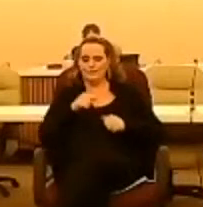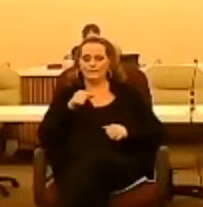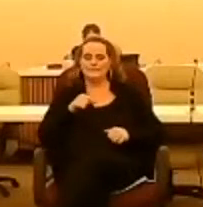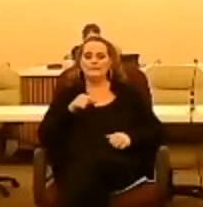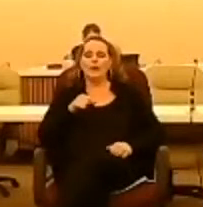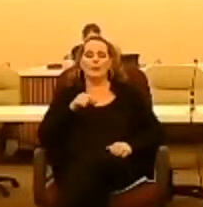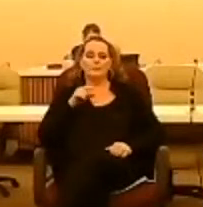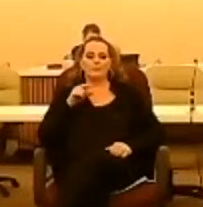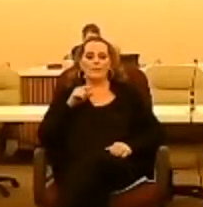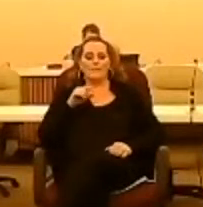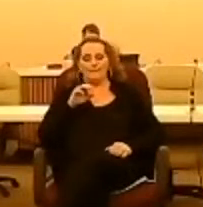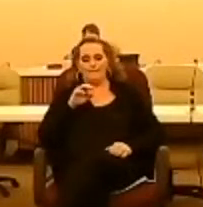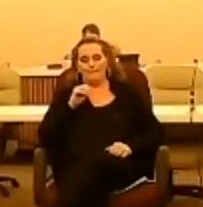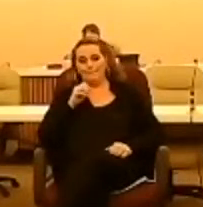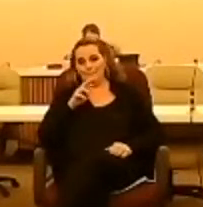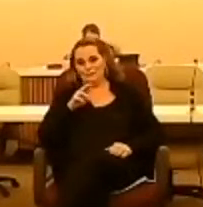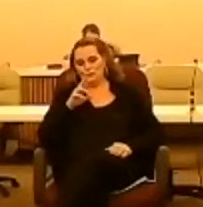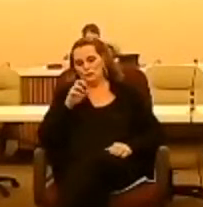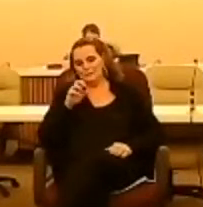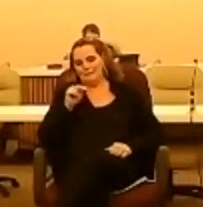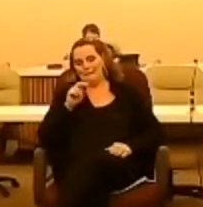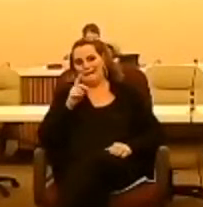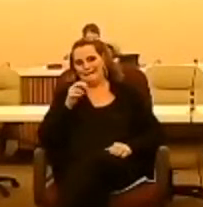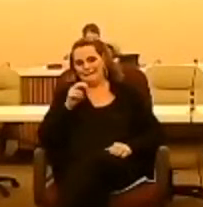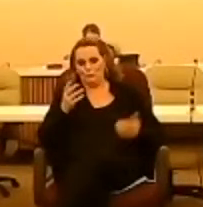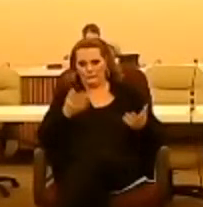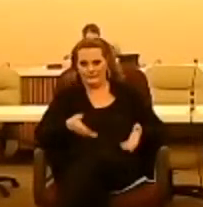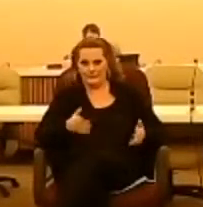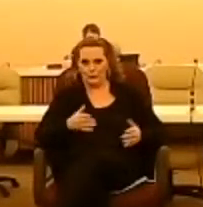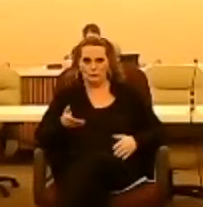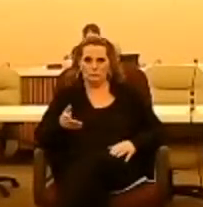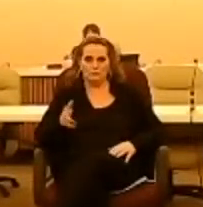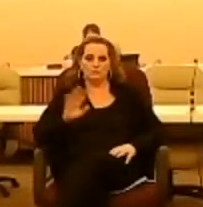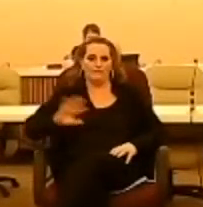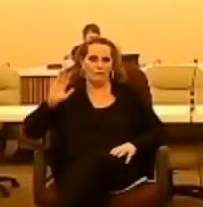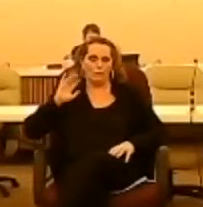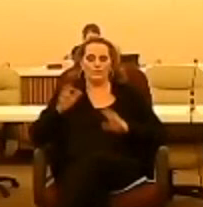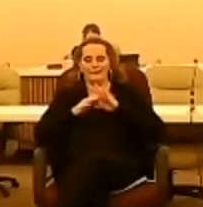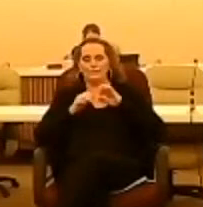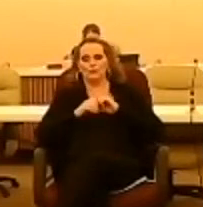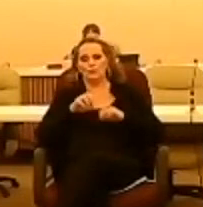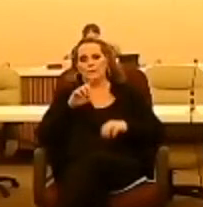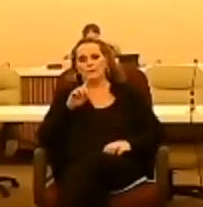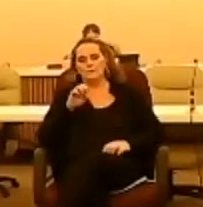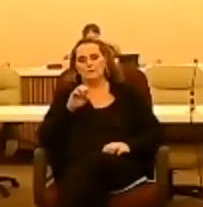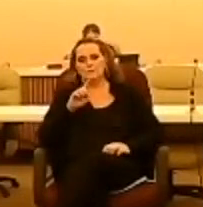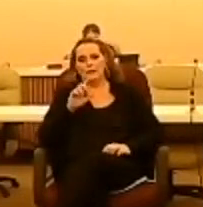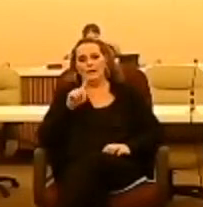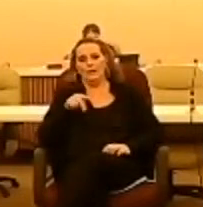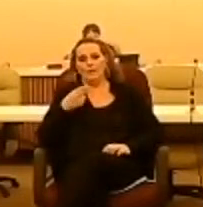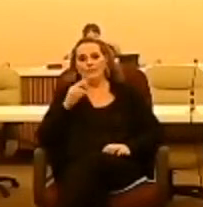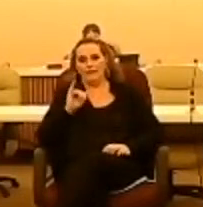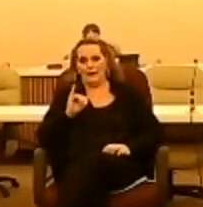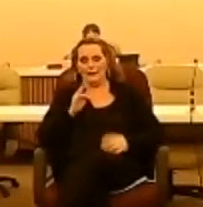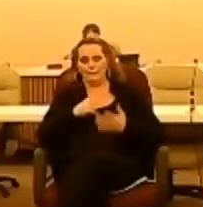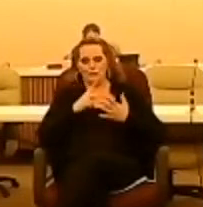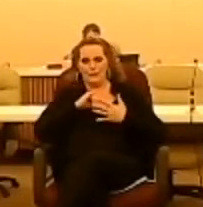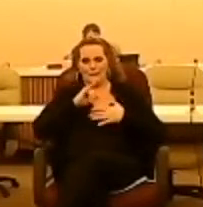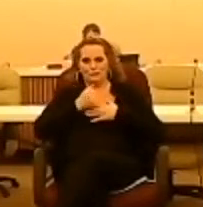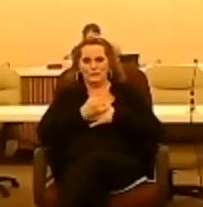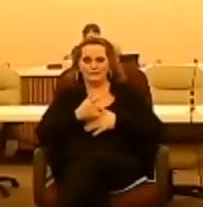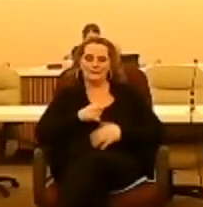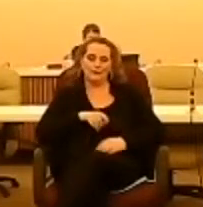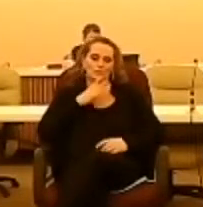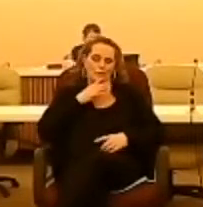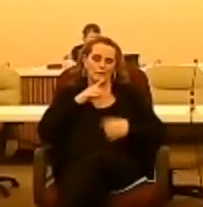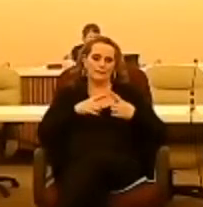earlier public hearing with regards to the Delphi project and was talking about the historic